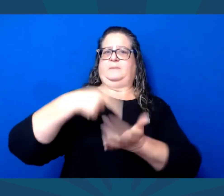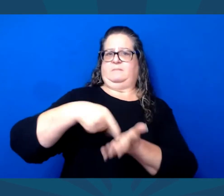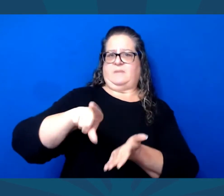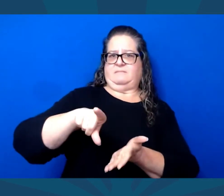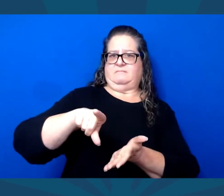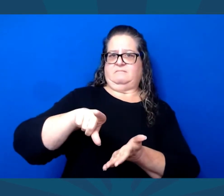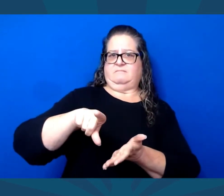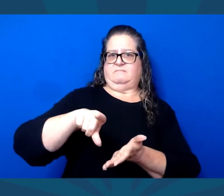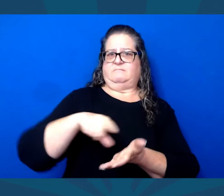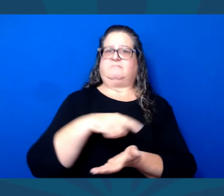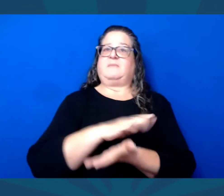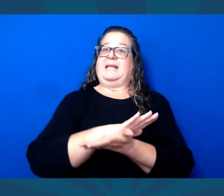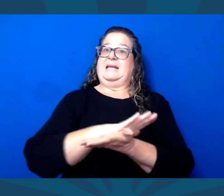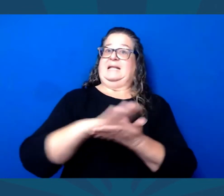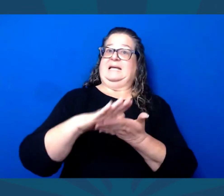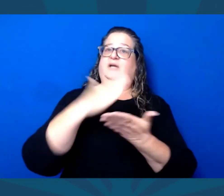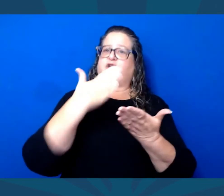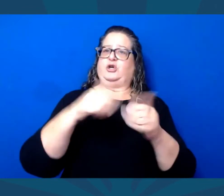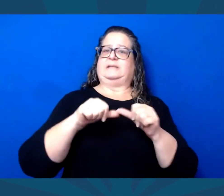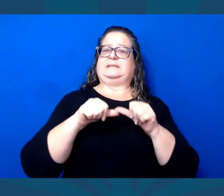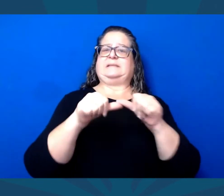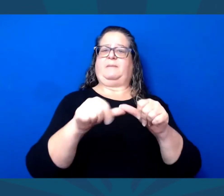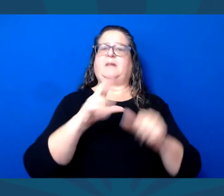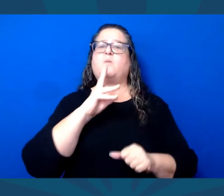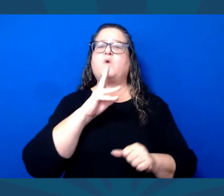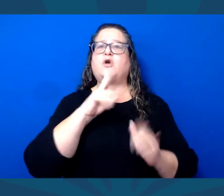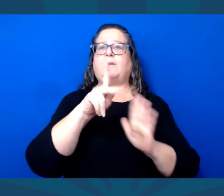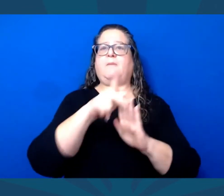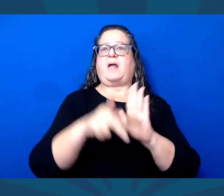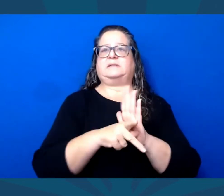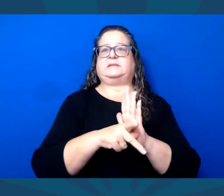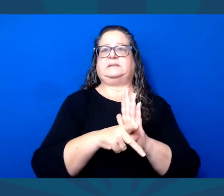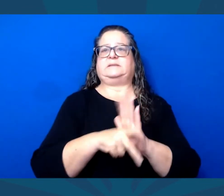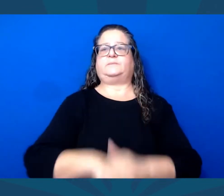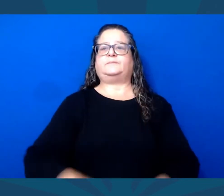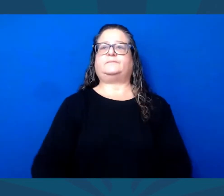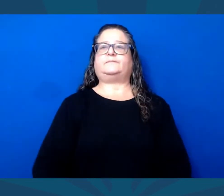respectable minimum wage, and clean and sustainable water policies.